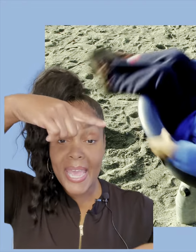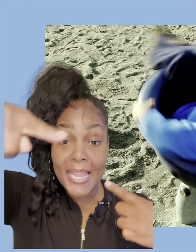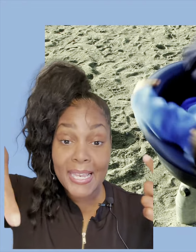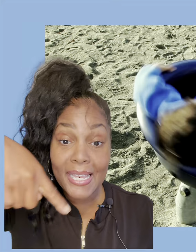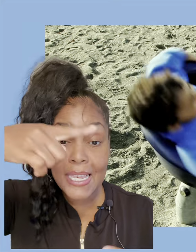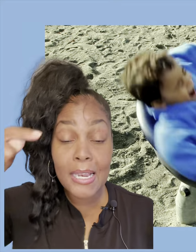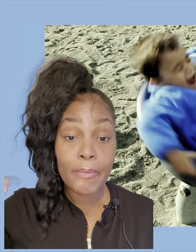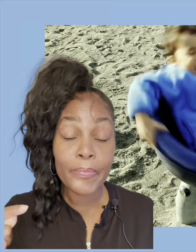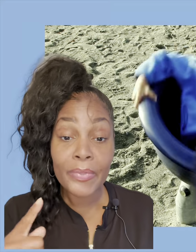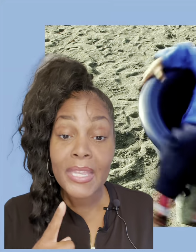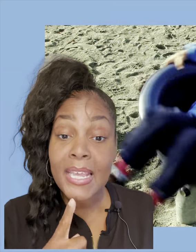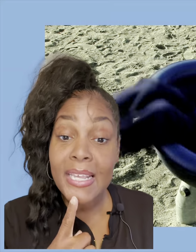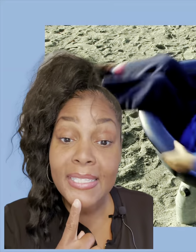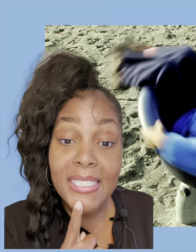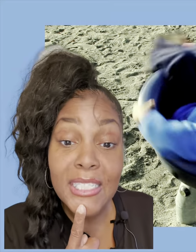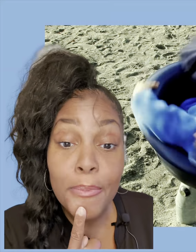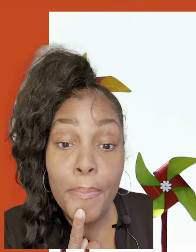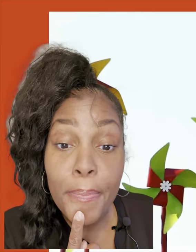Spin.